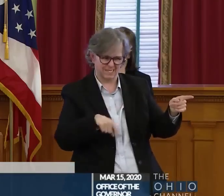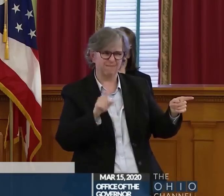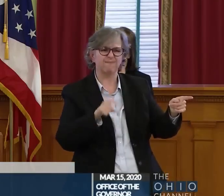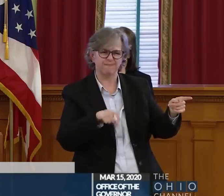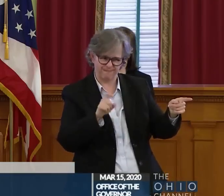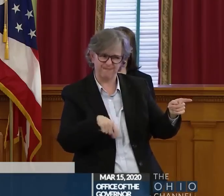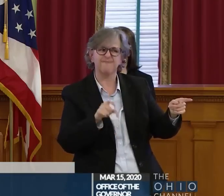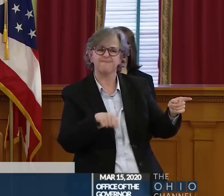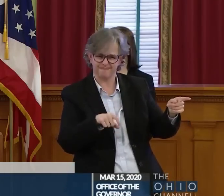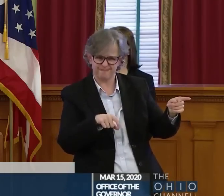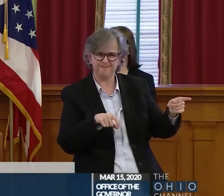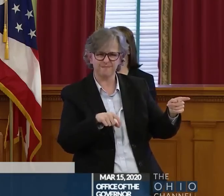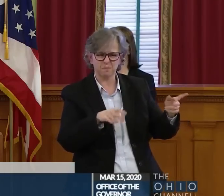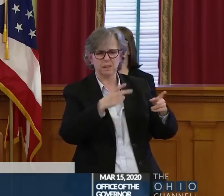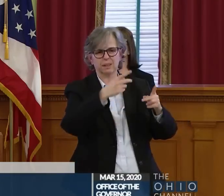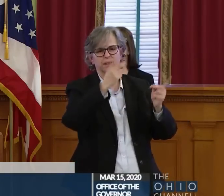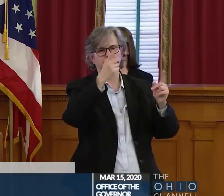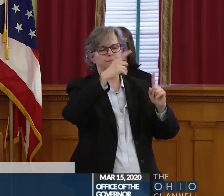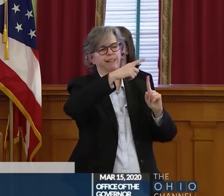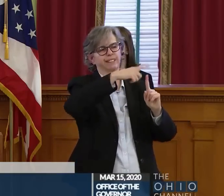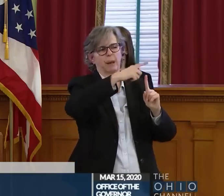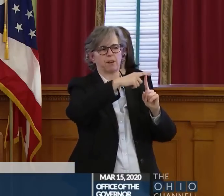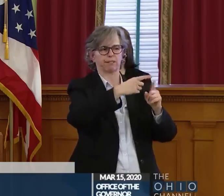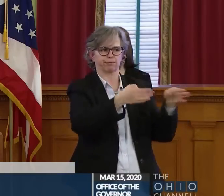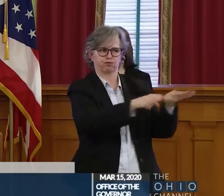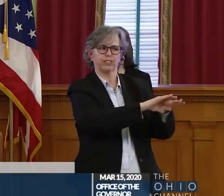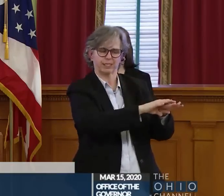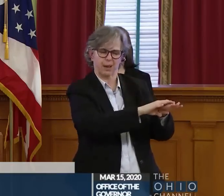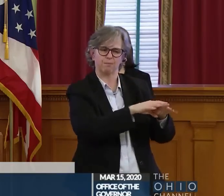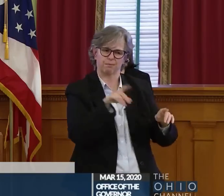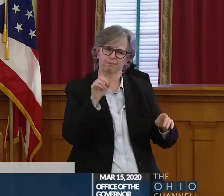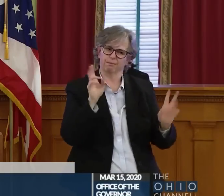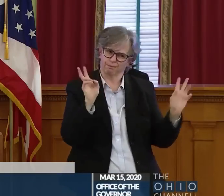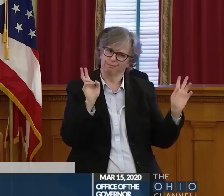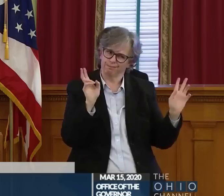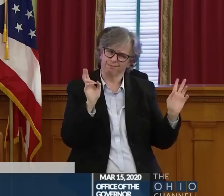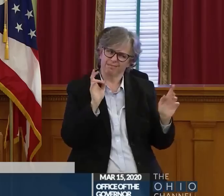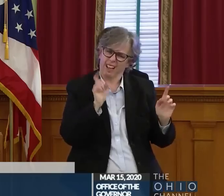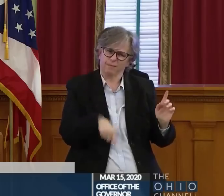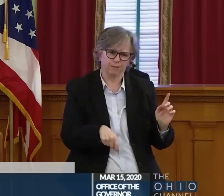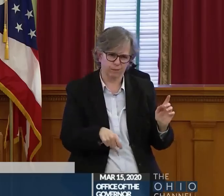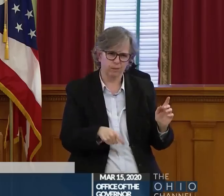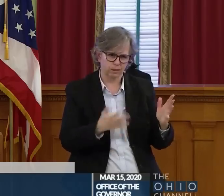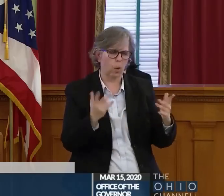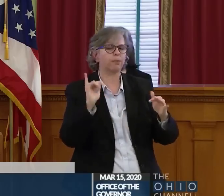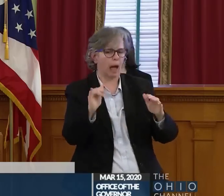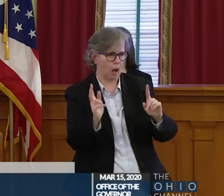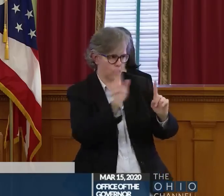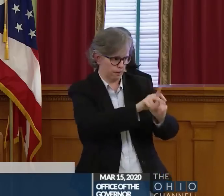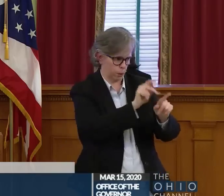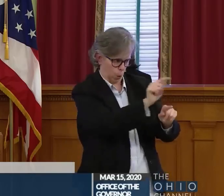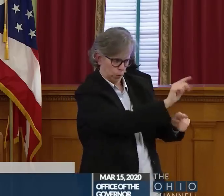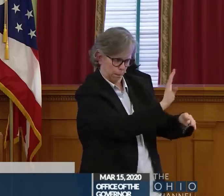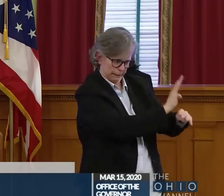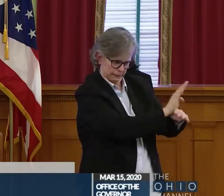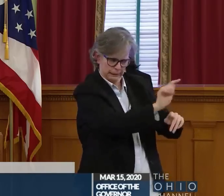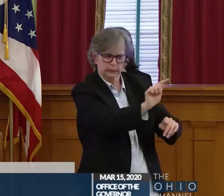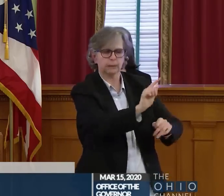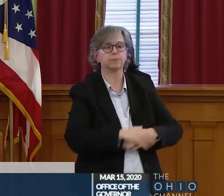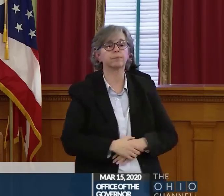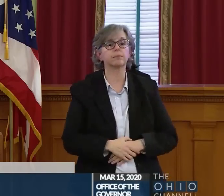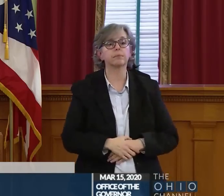temporarily shut down operations due to the current emergency. Ohio currently has a